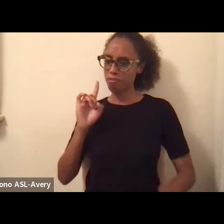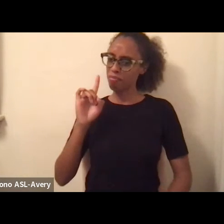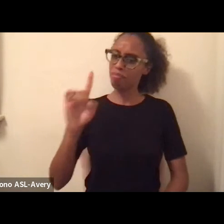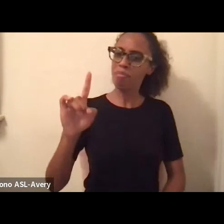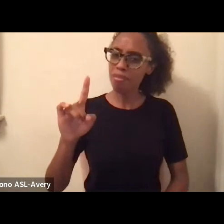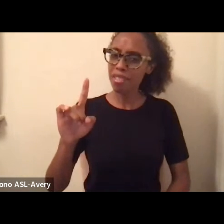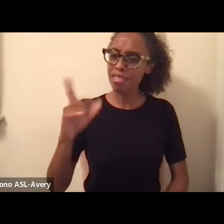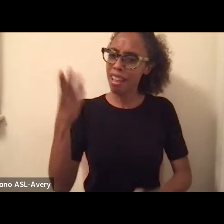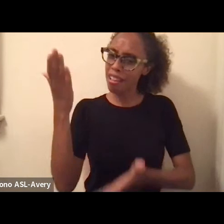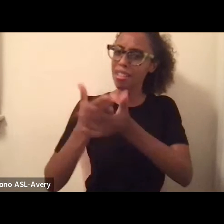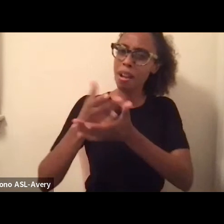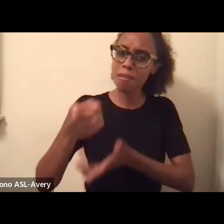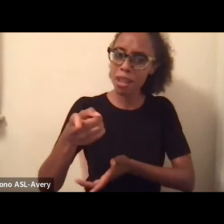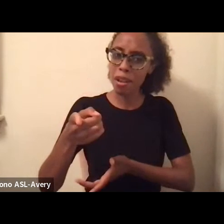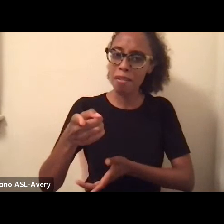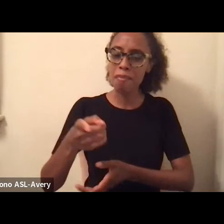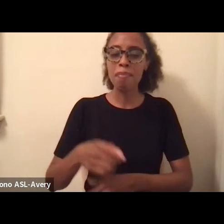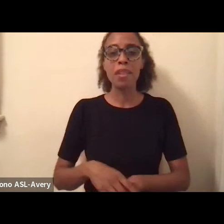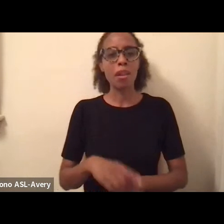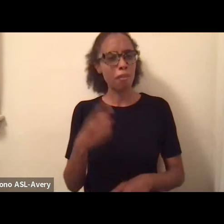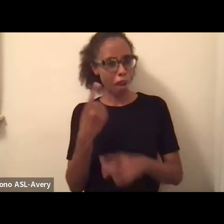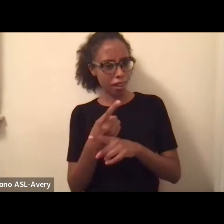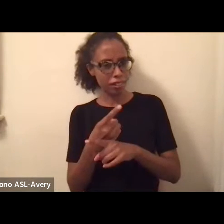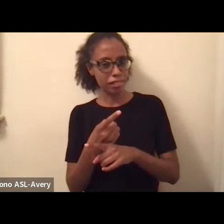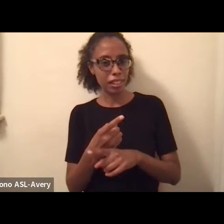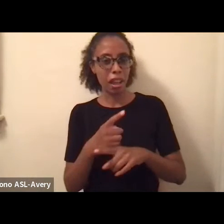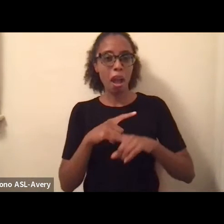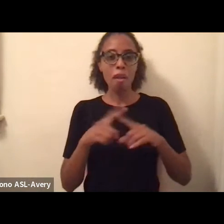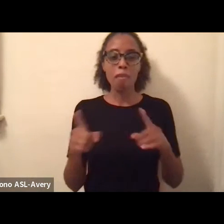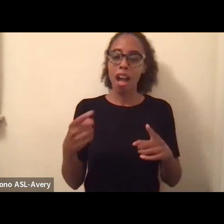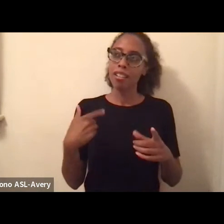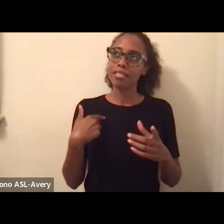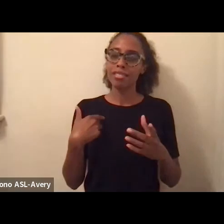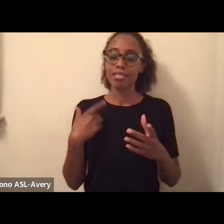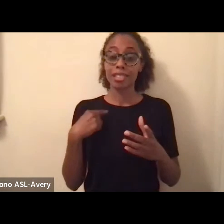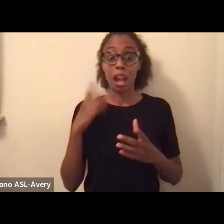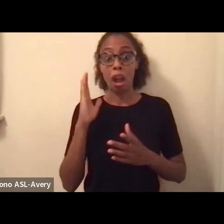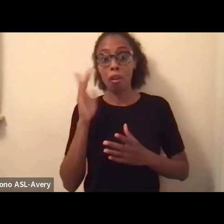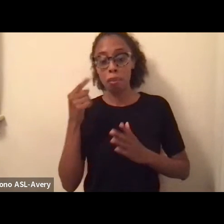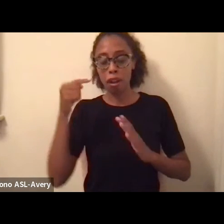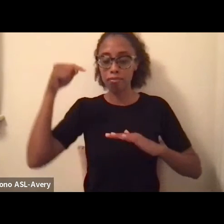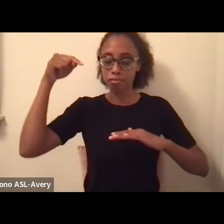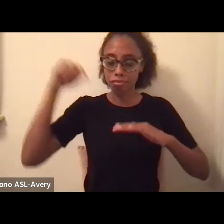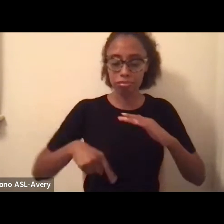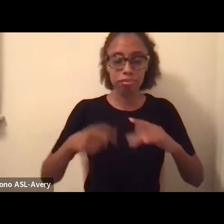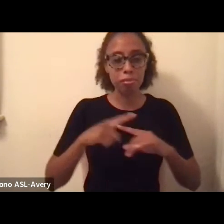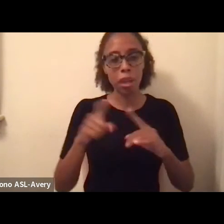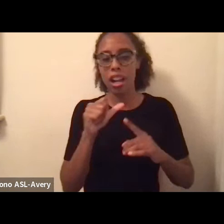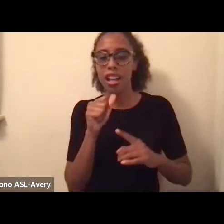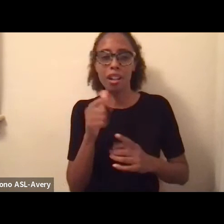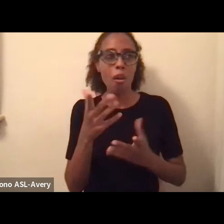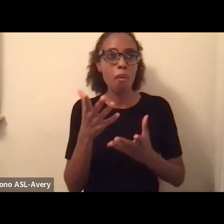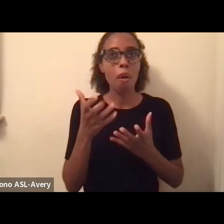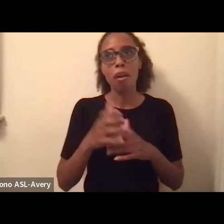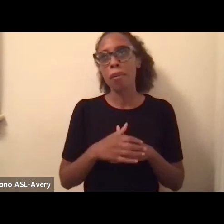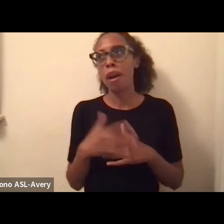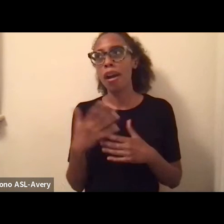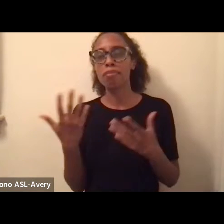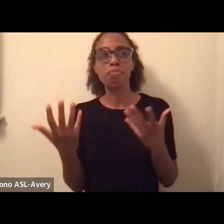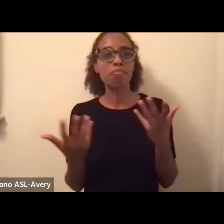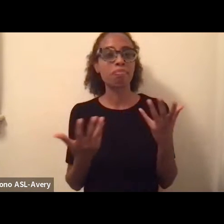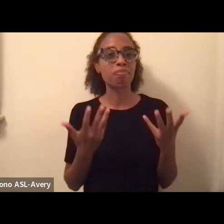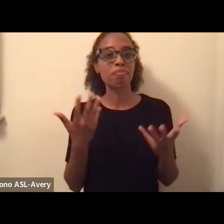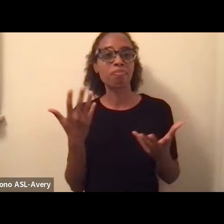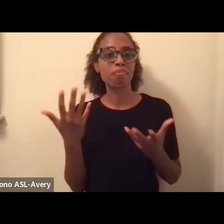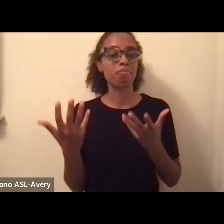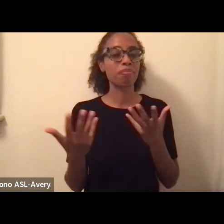down, right? I would go into detail, but I don't want to give him a tan